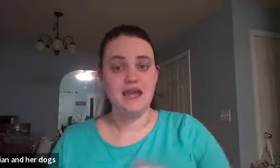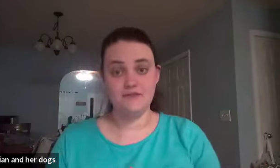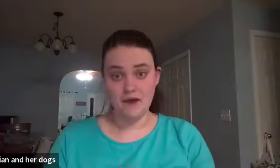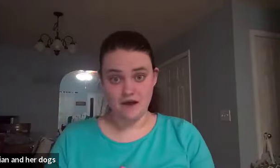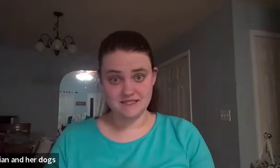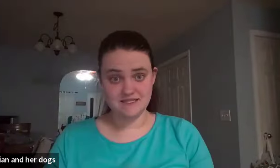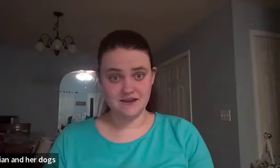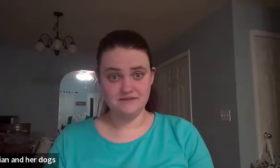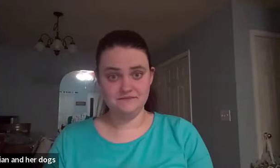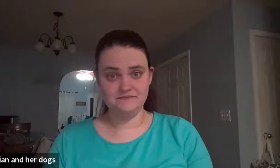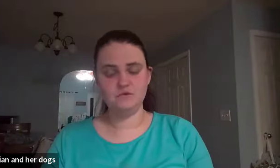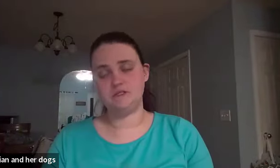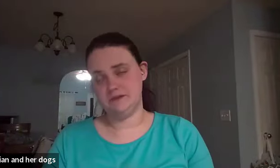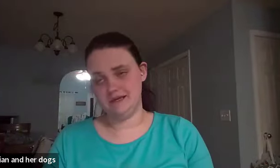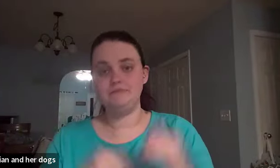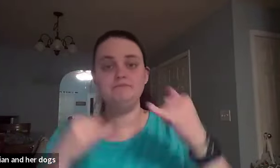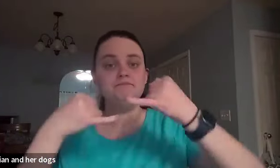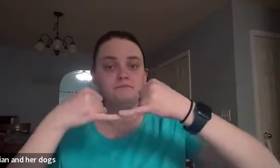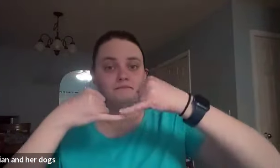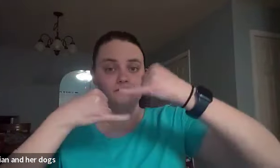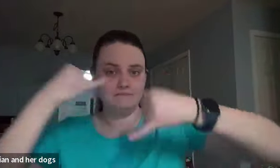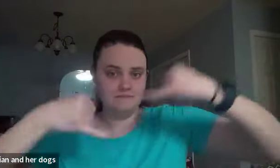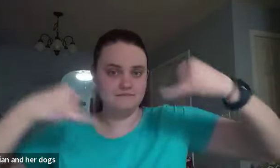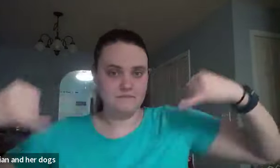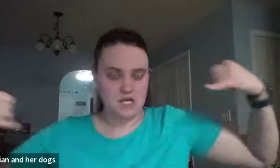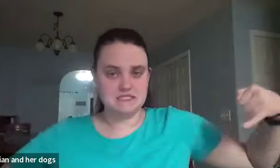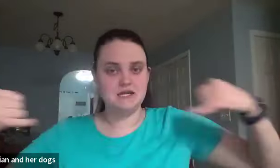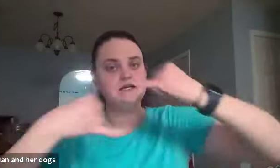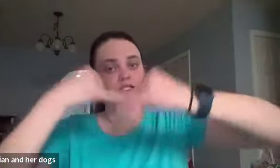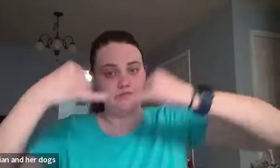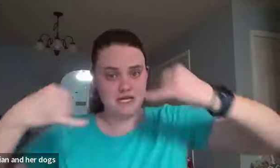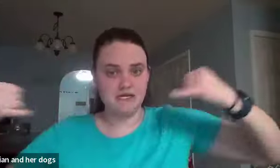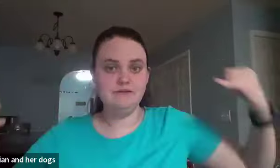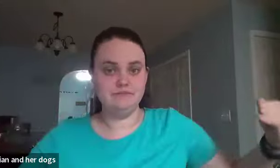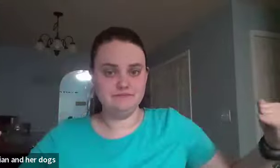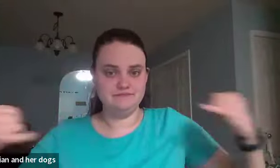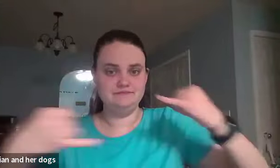we had the pasta or spaghetti. Pasta, spaghetti.